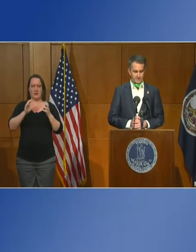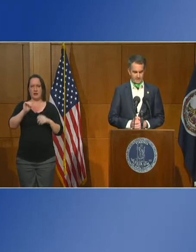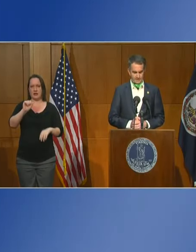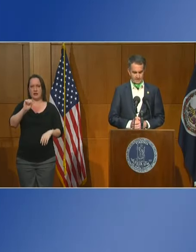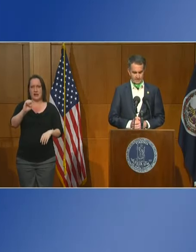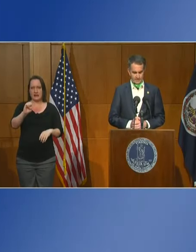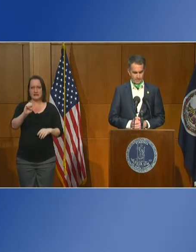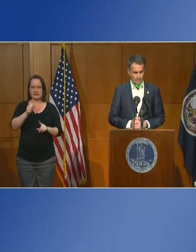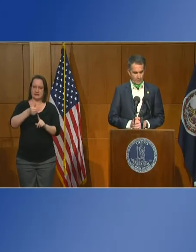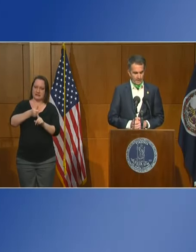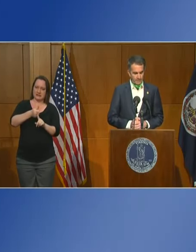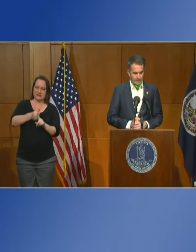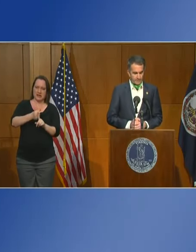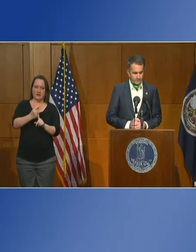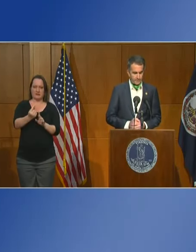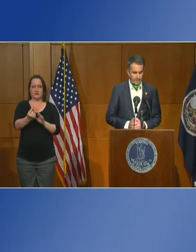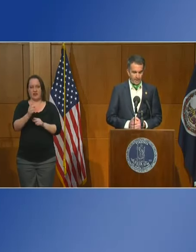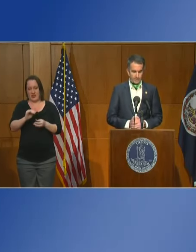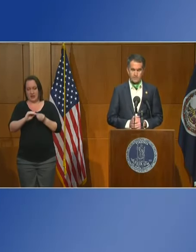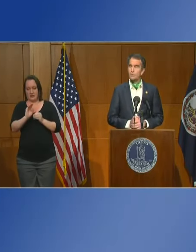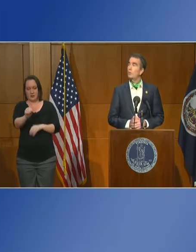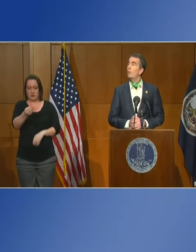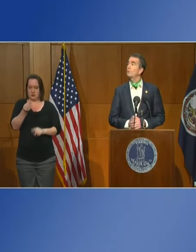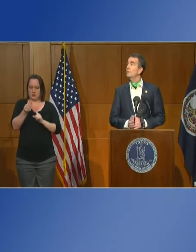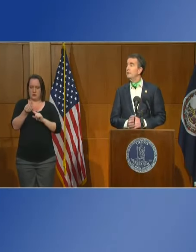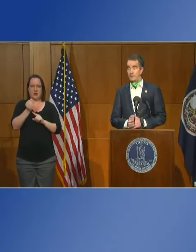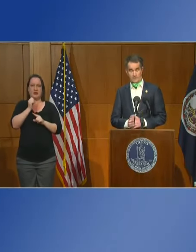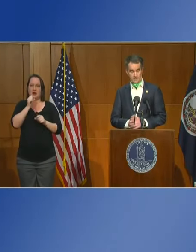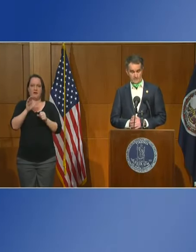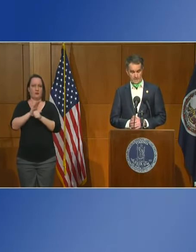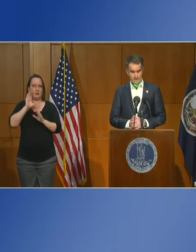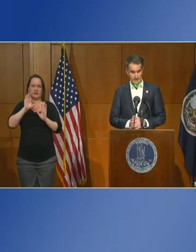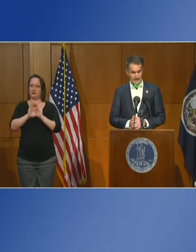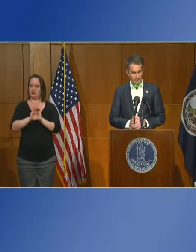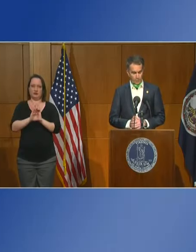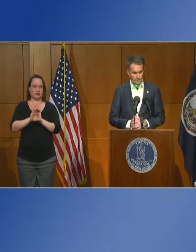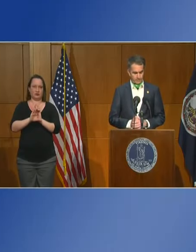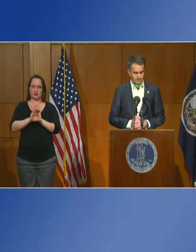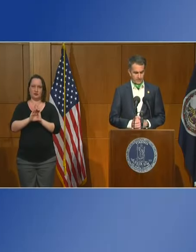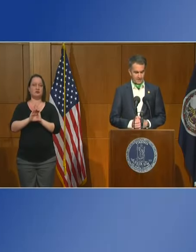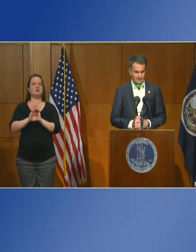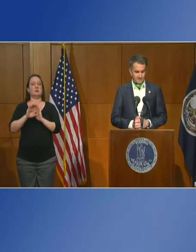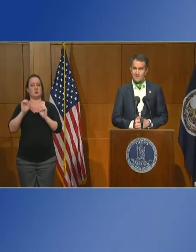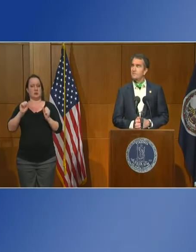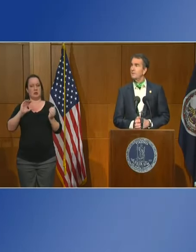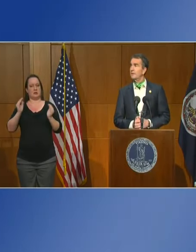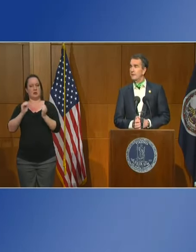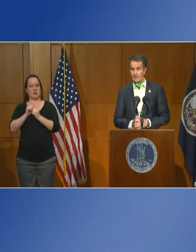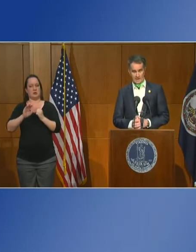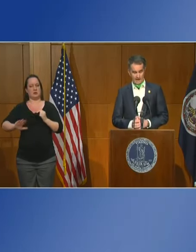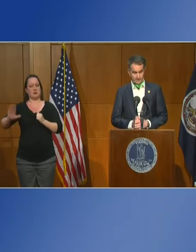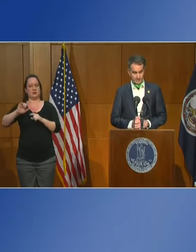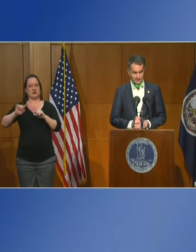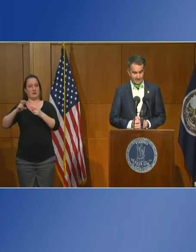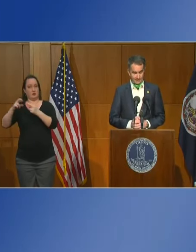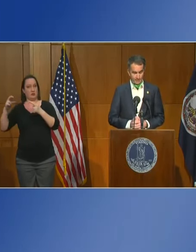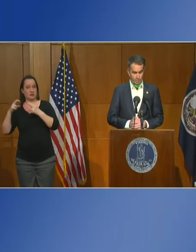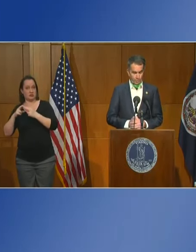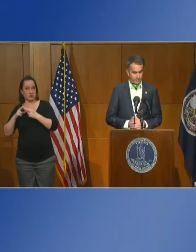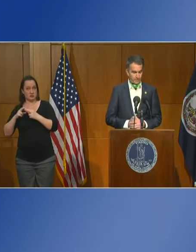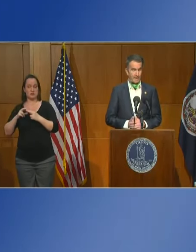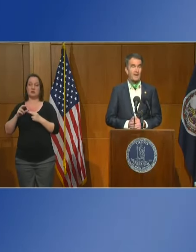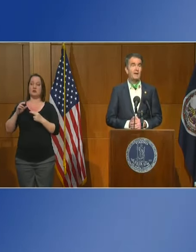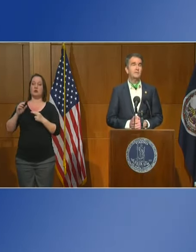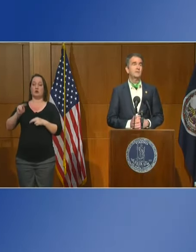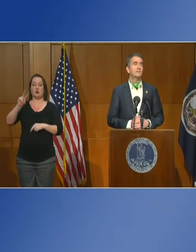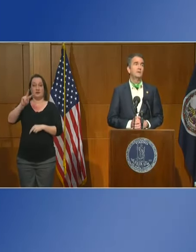the disease, but we can make some comparisons across regions, and Northern Virginia consistently has a significant